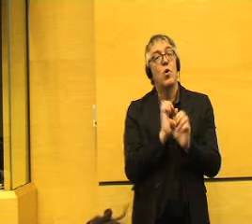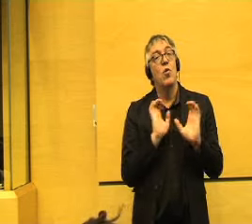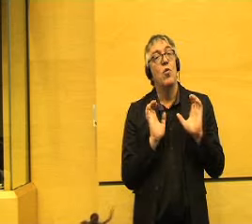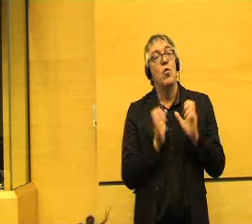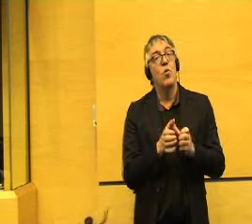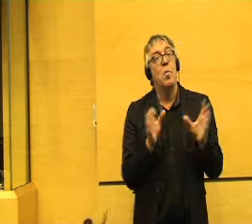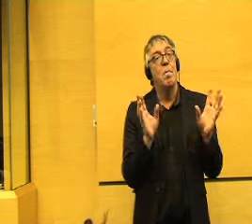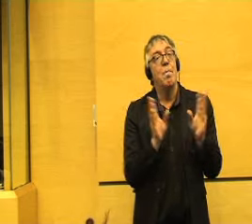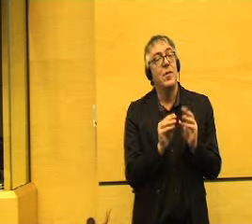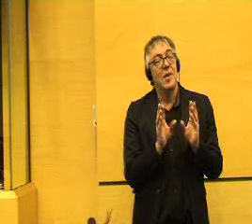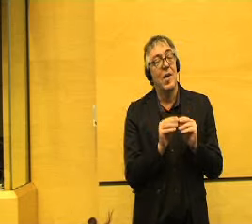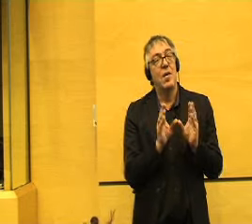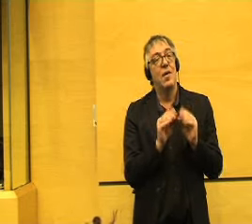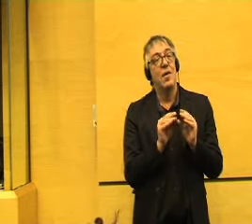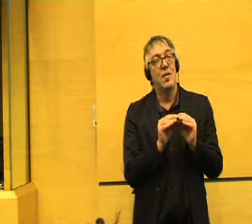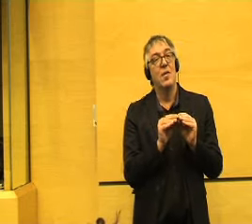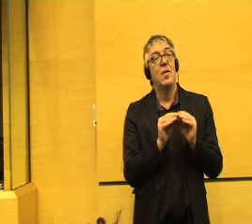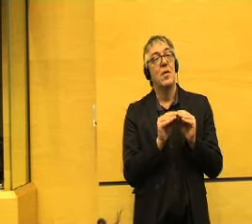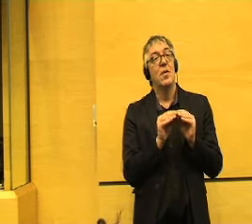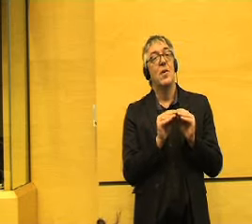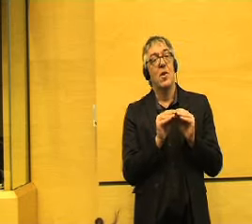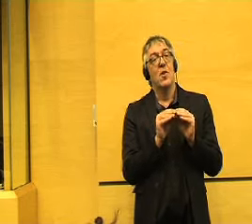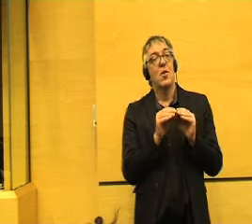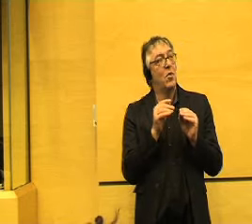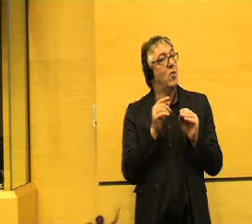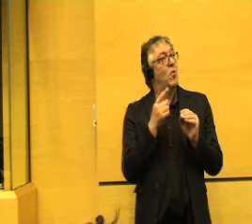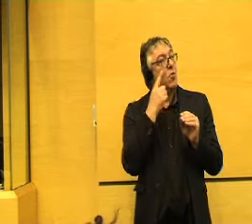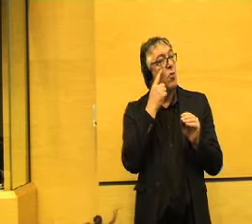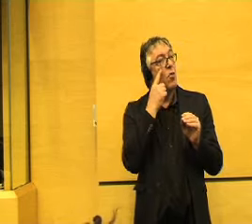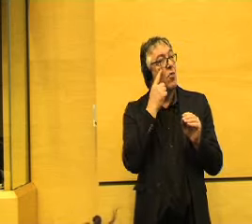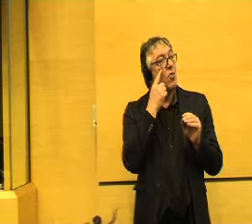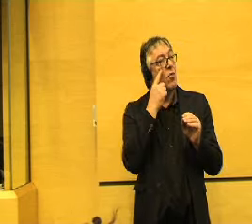the implementation of the entrance strategy. Thank you.